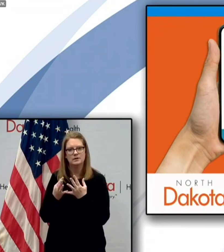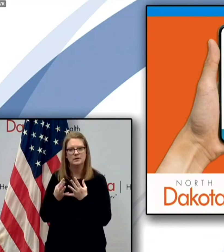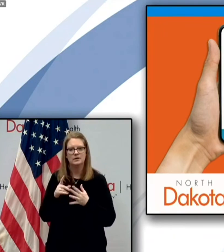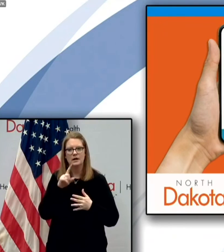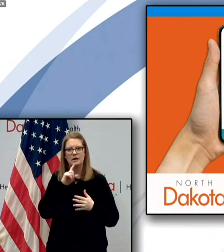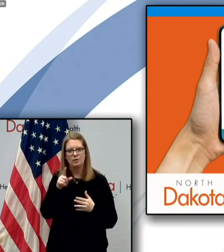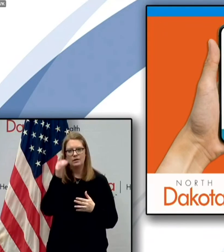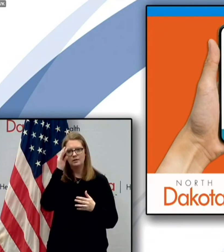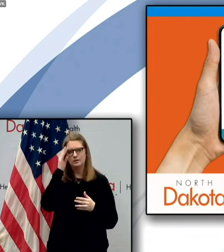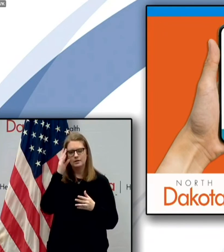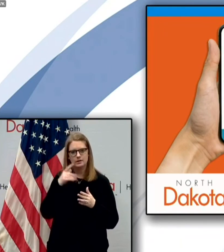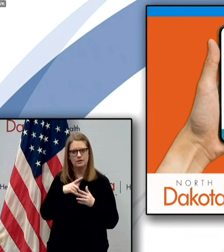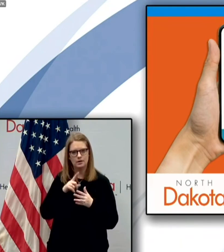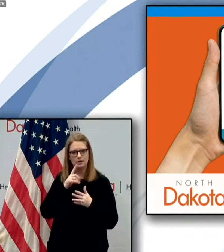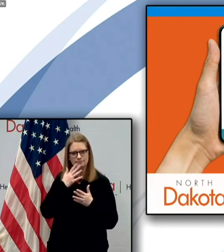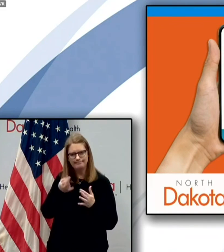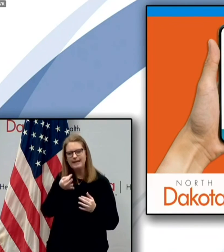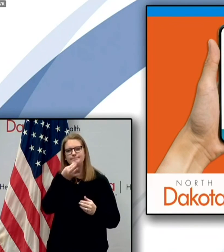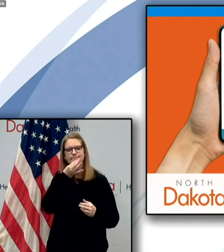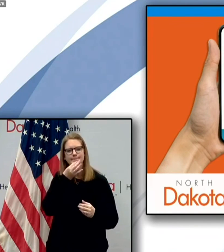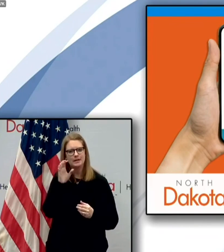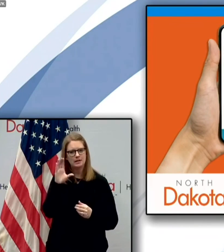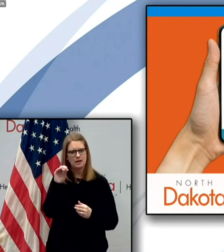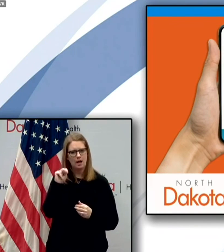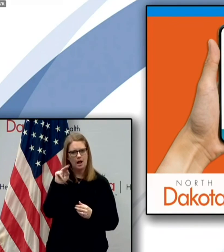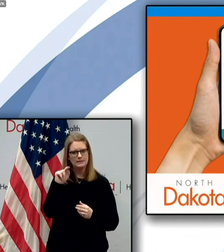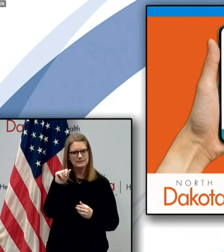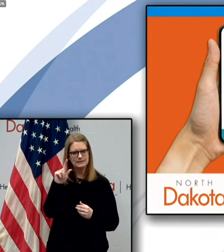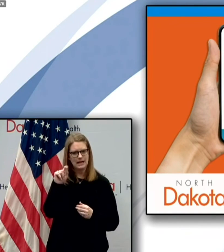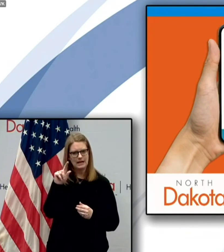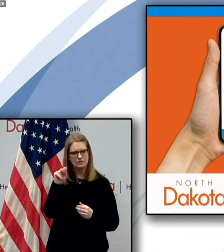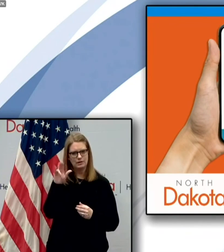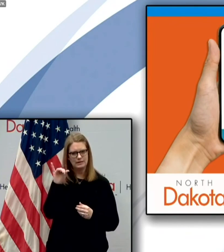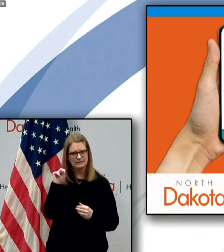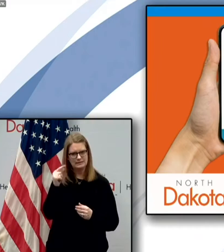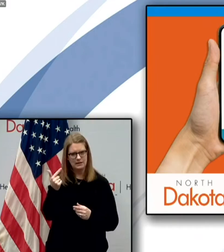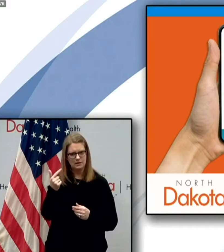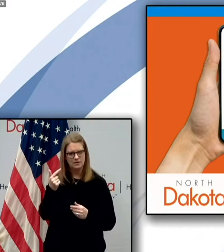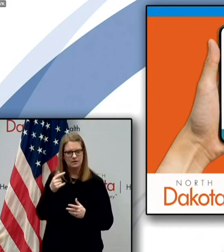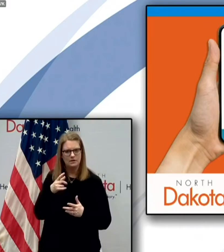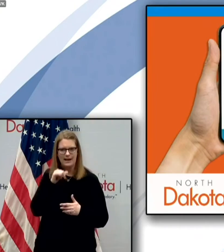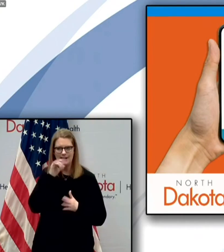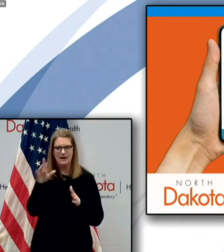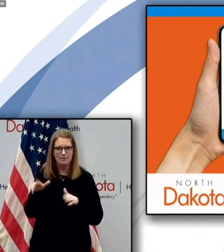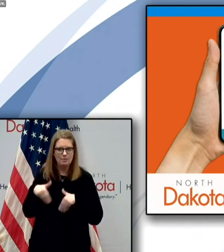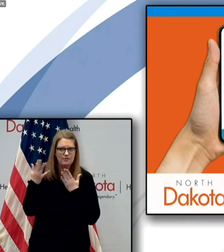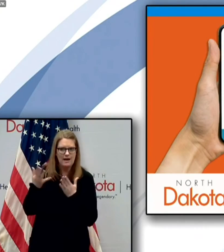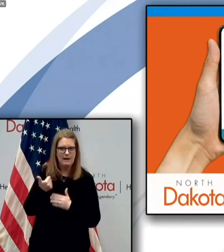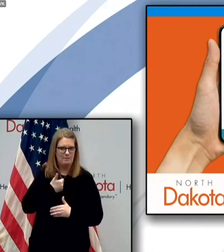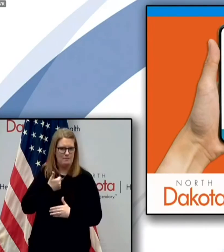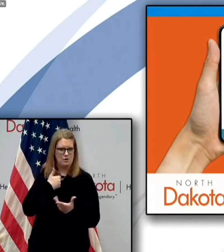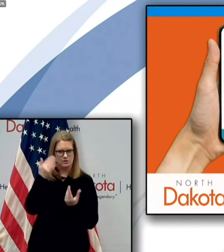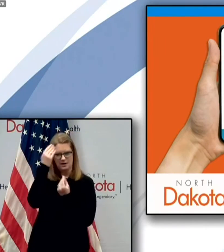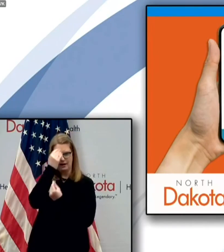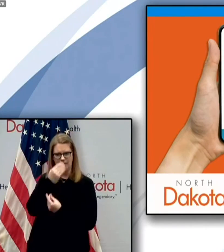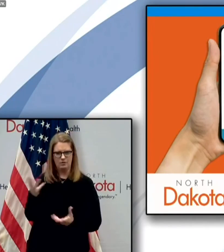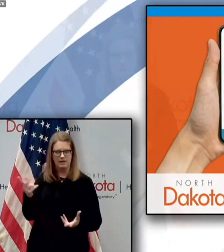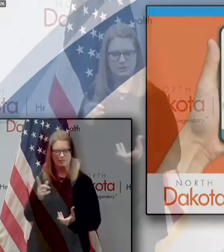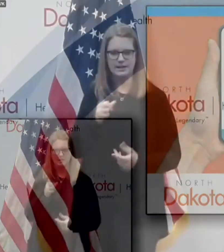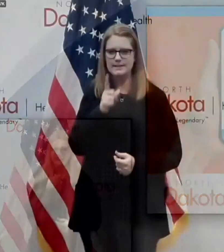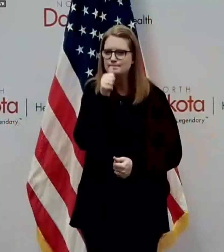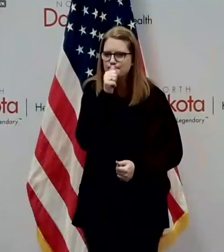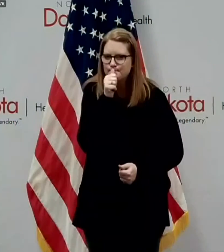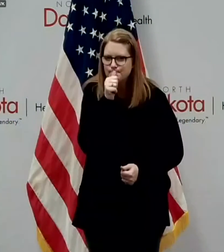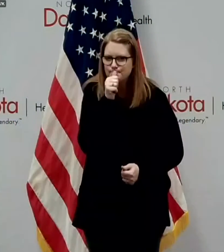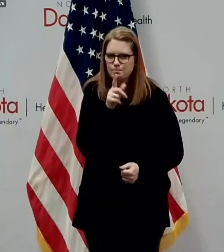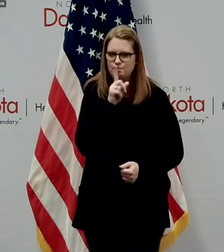get really excellent with contact tracing without giving up any information, personal information about yourself. So thank you for that. Check